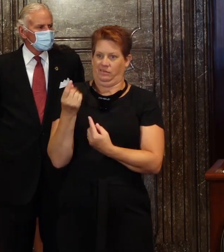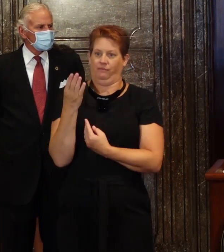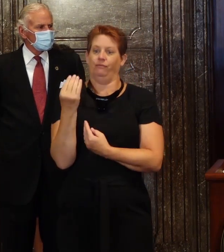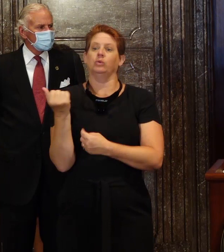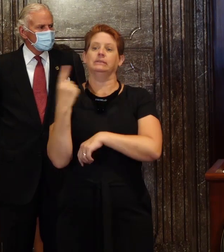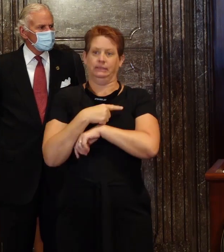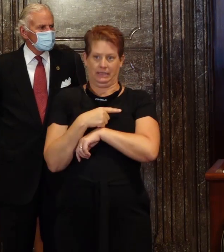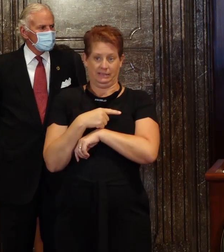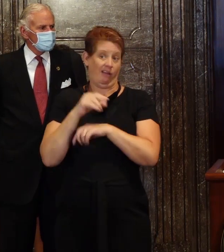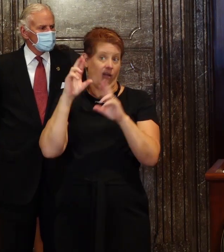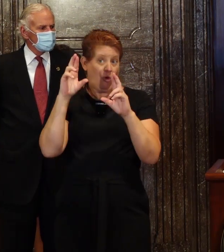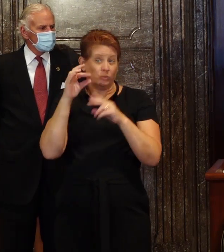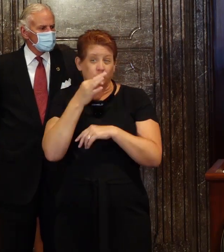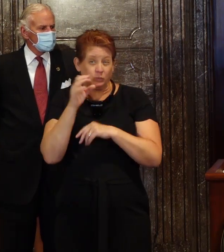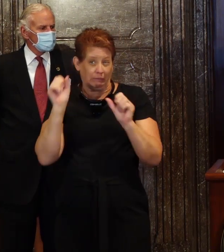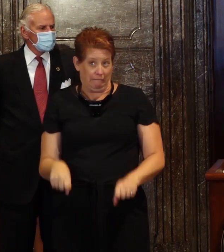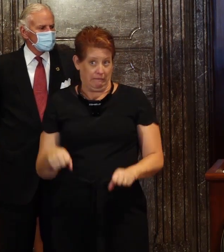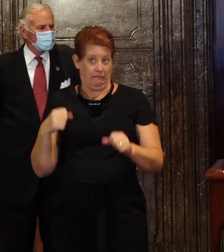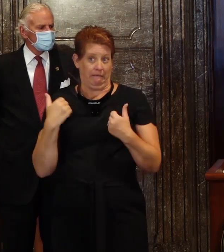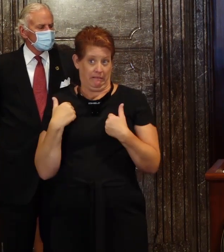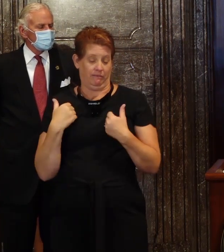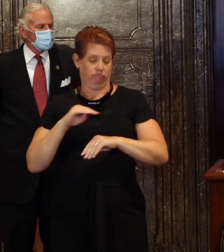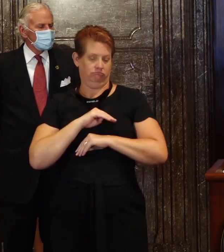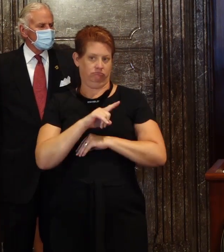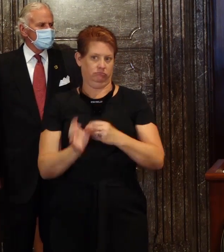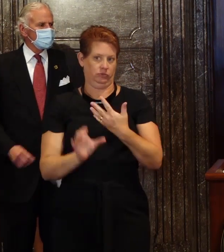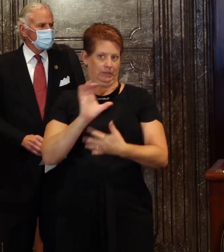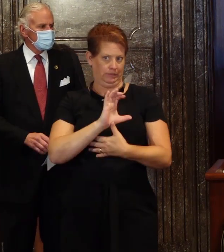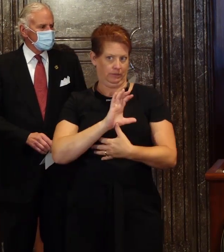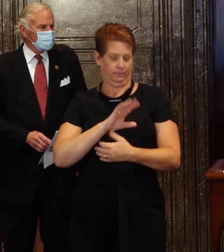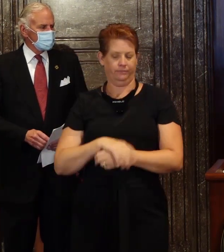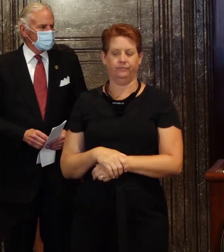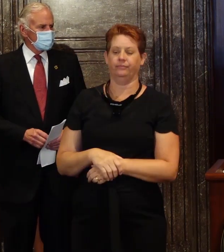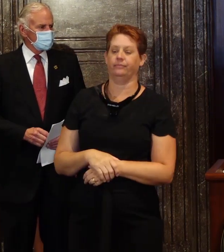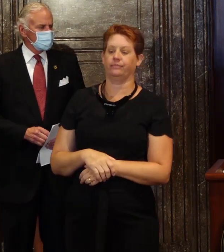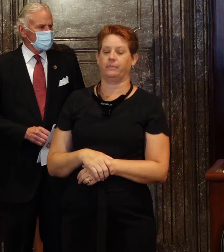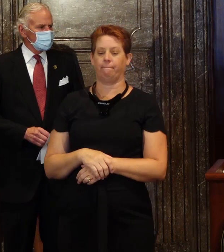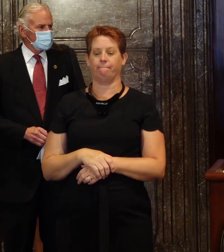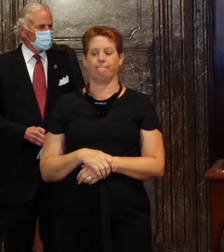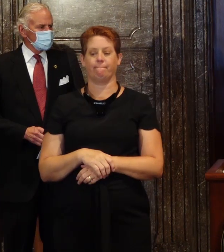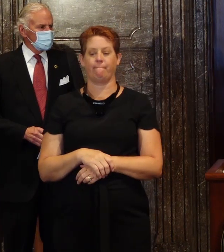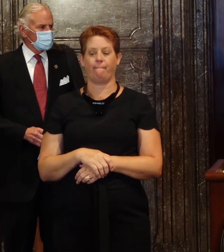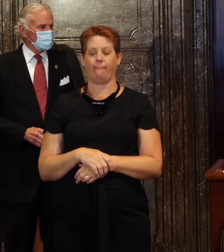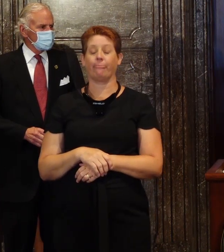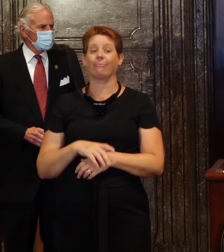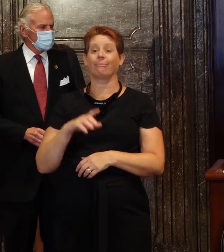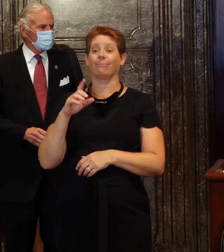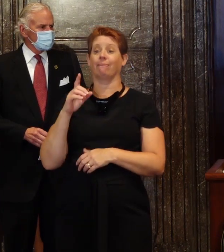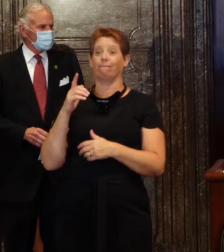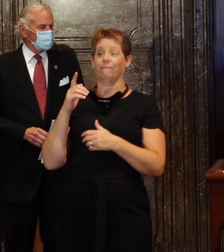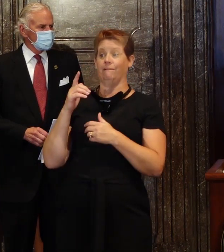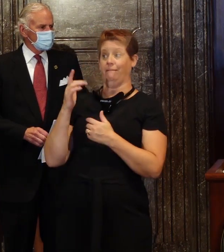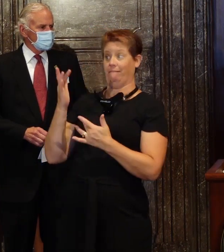and would hopefully soon meet this criteria as well. In order to reduce the risk of virus being unknowingly introduced